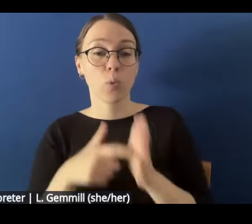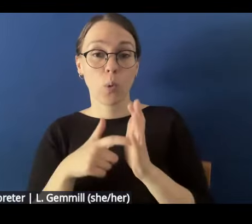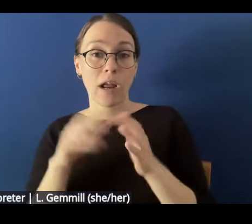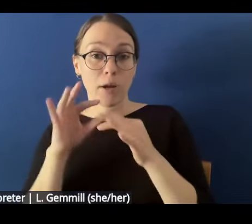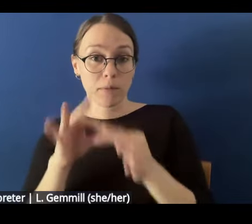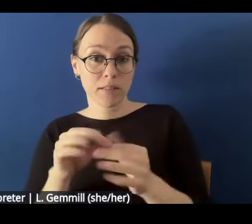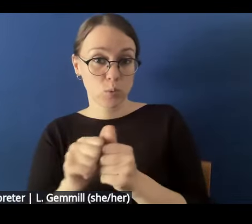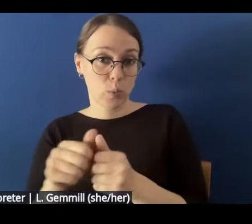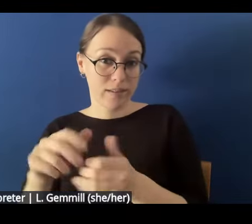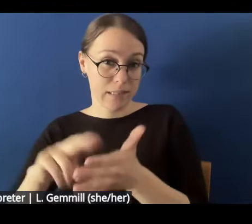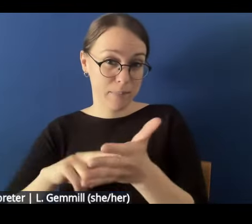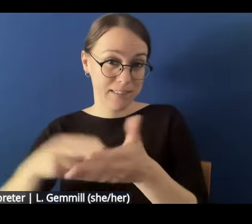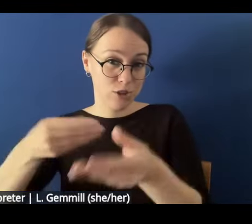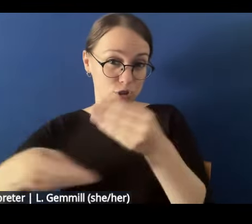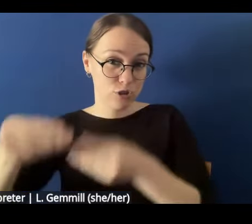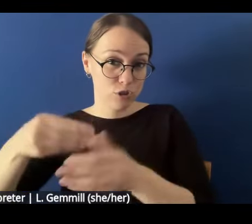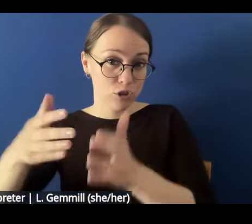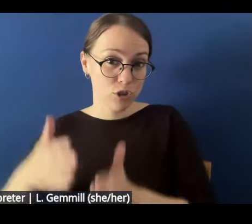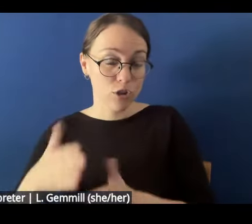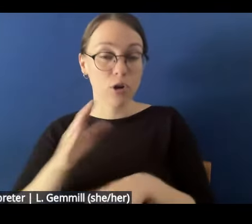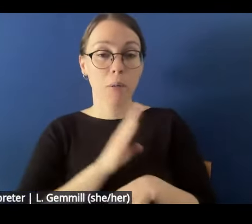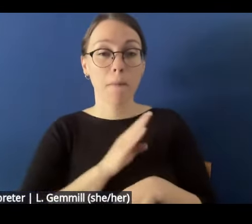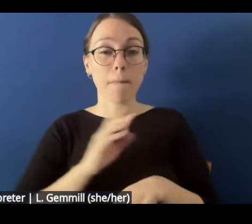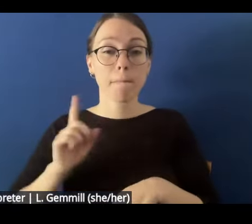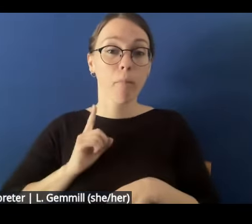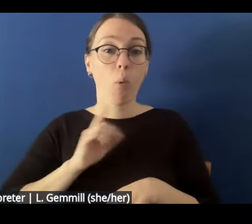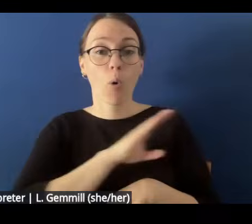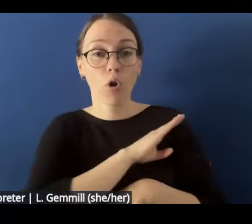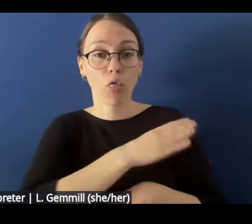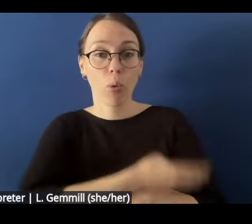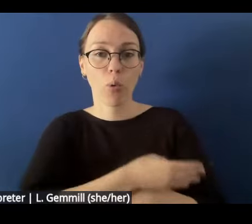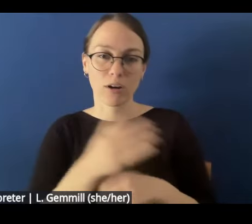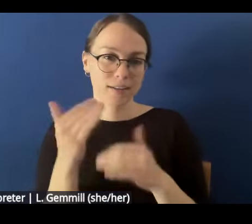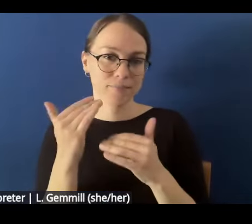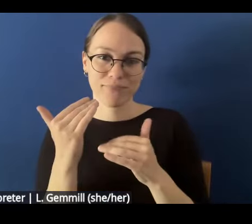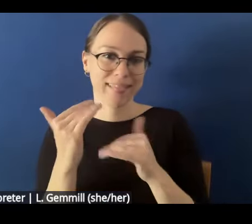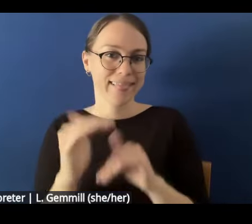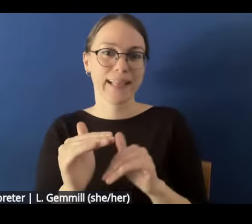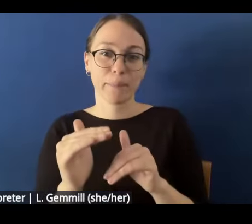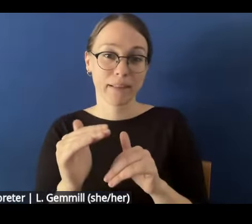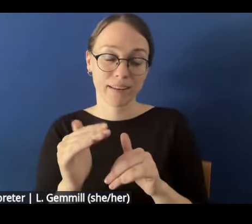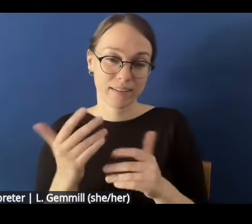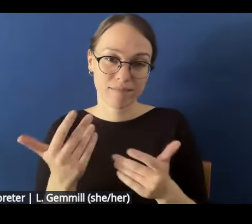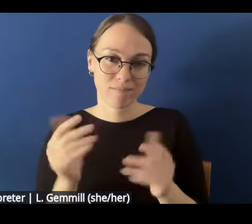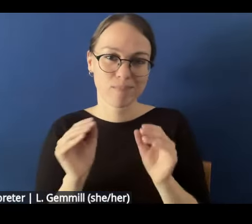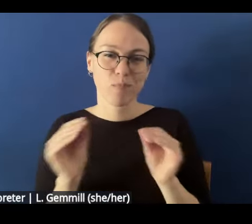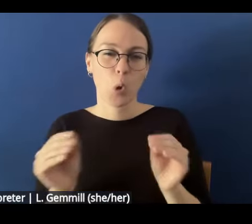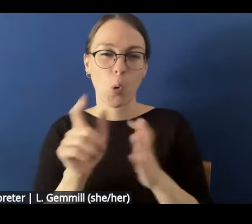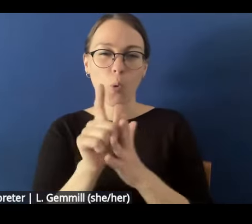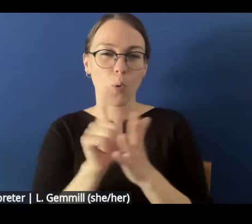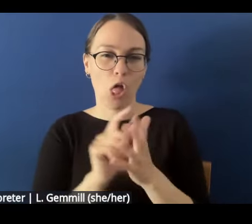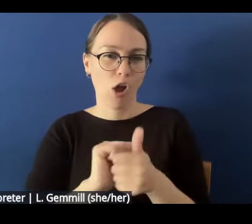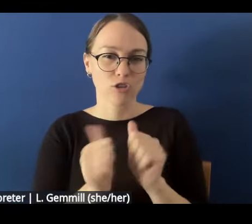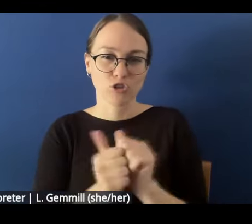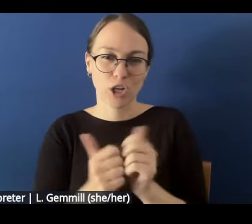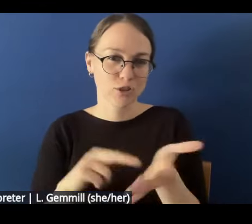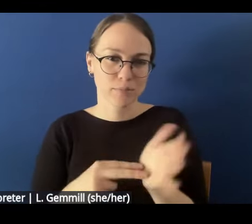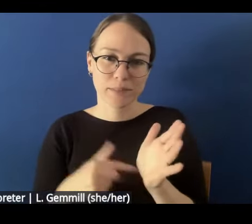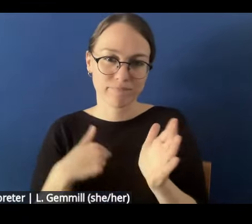board's authority is probably a little bit more limited without a statutory change. I think we certainly can add like